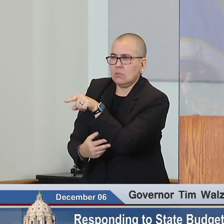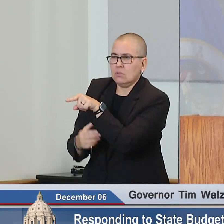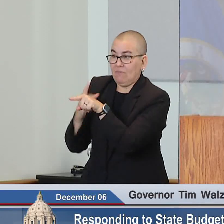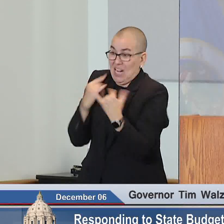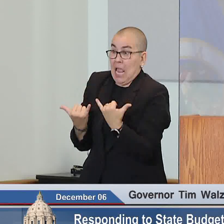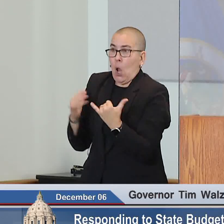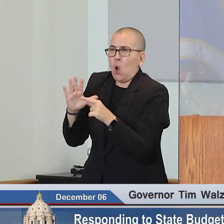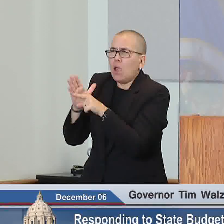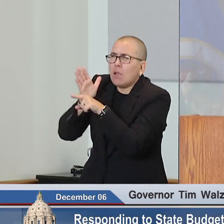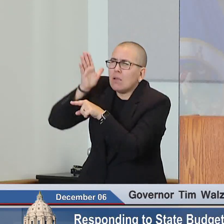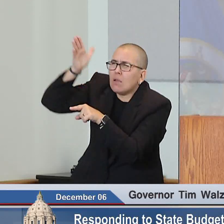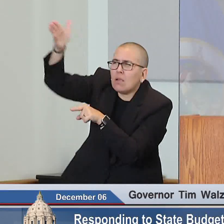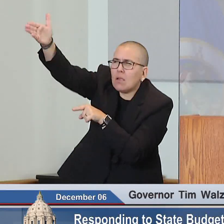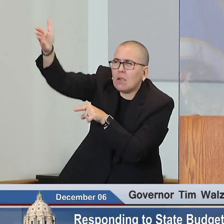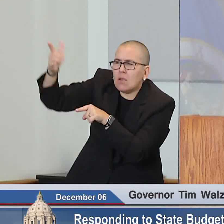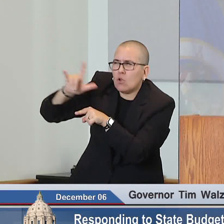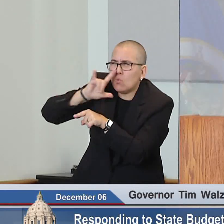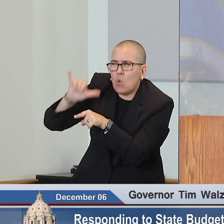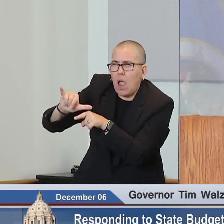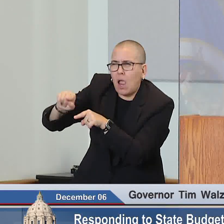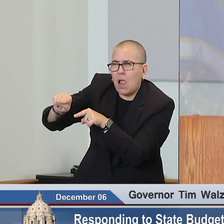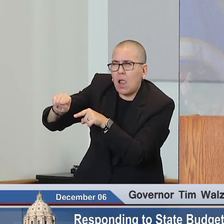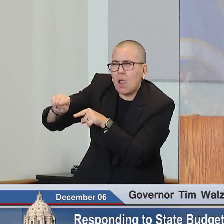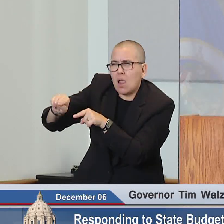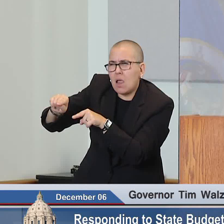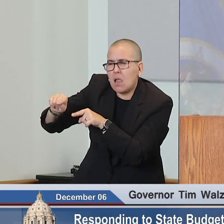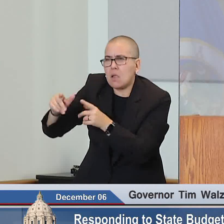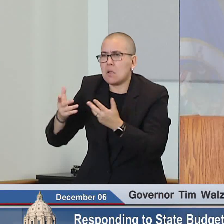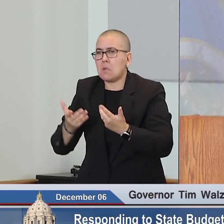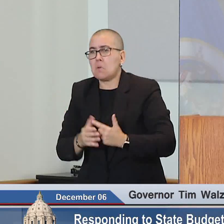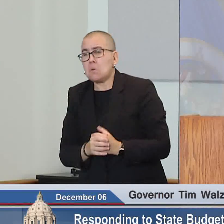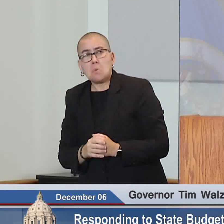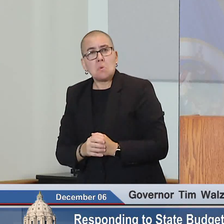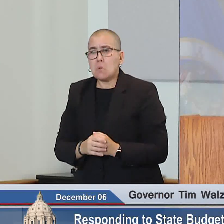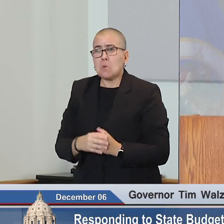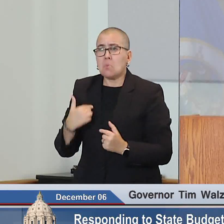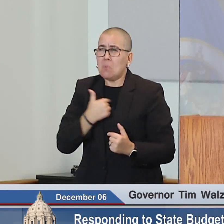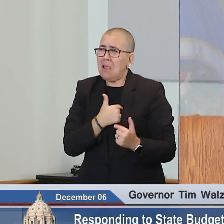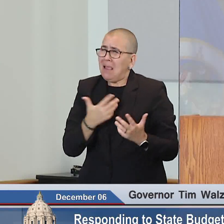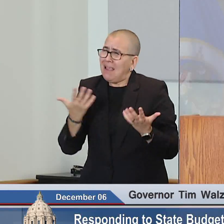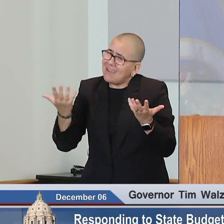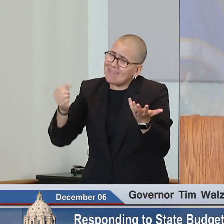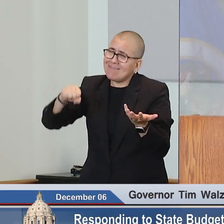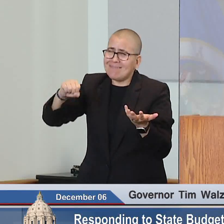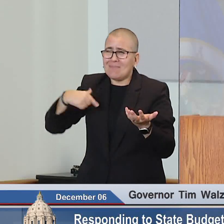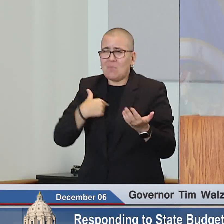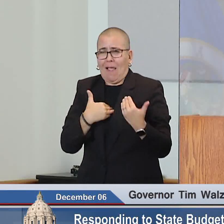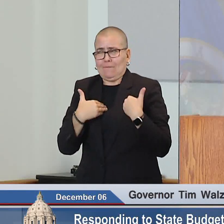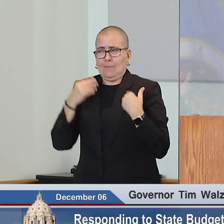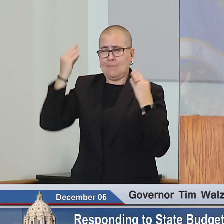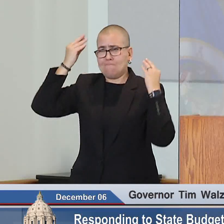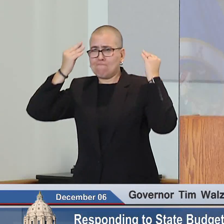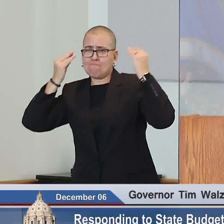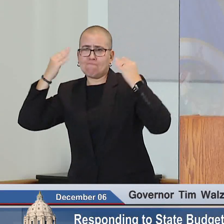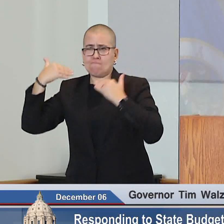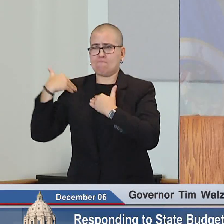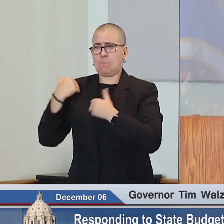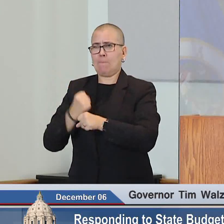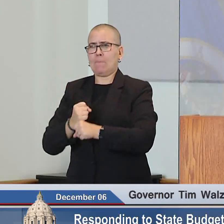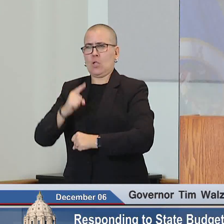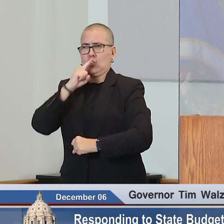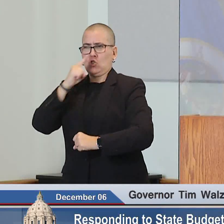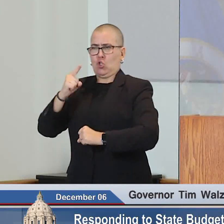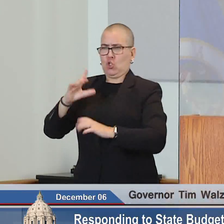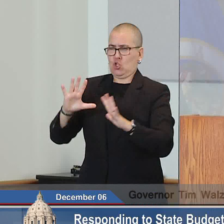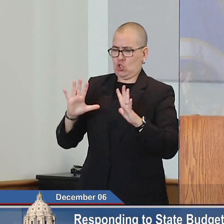but I also think it'd be disingenuous to take it off the table, because we have a responsibility to put us in a long-term, stable place. But,